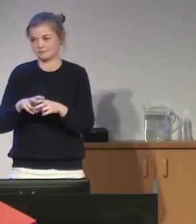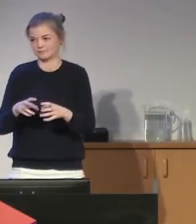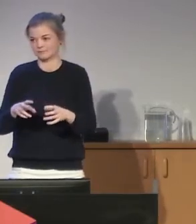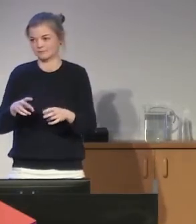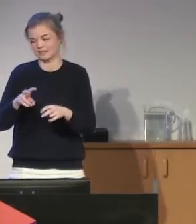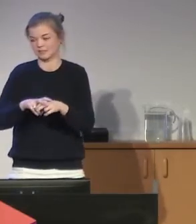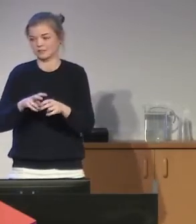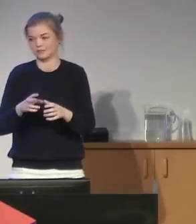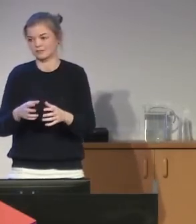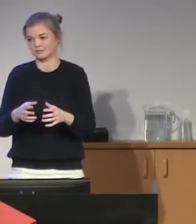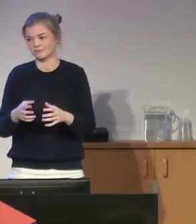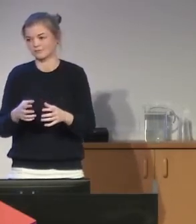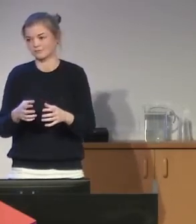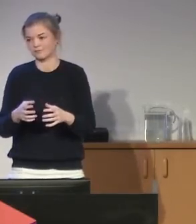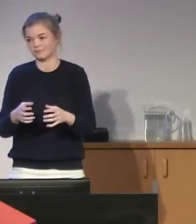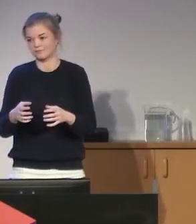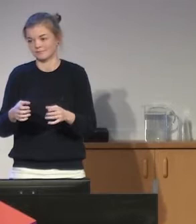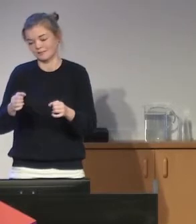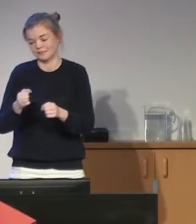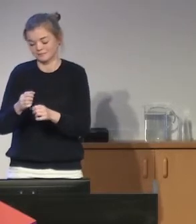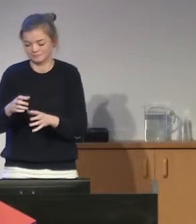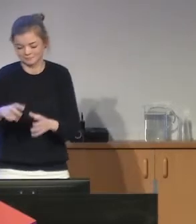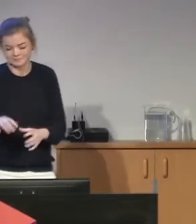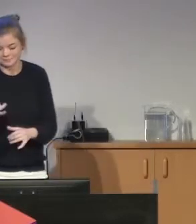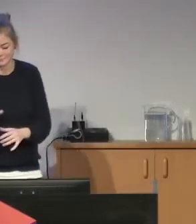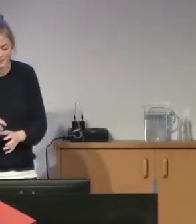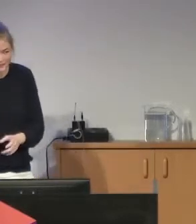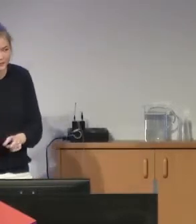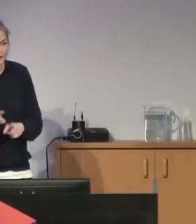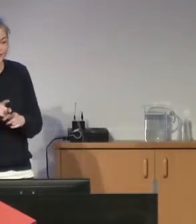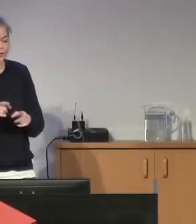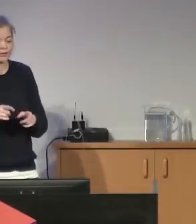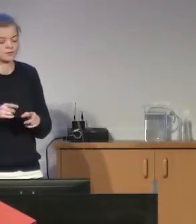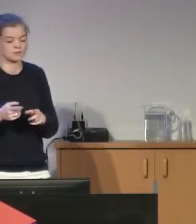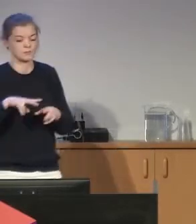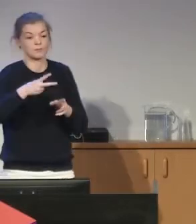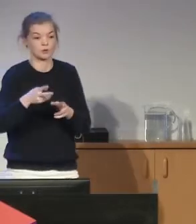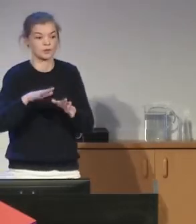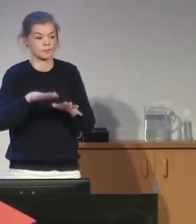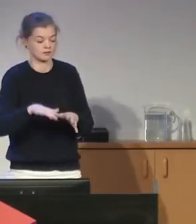big soft chair, sakosek in Norwegian,